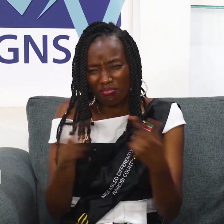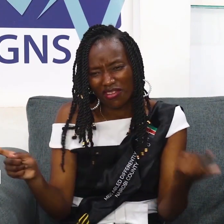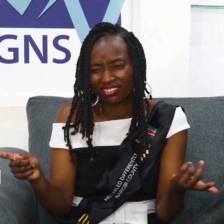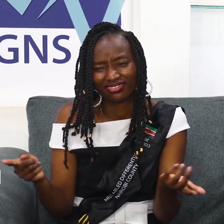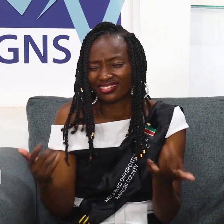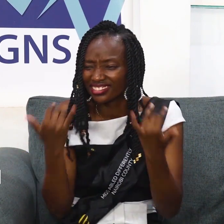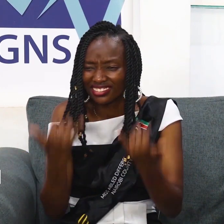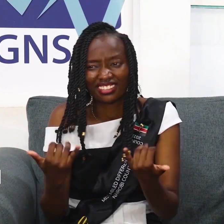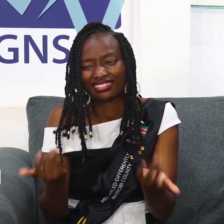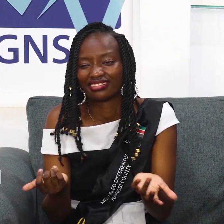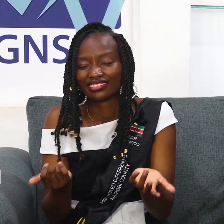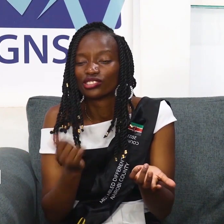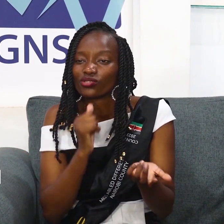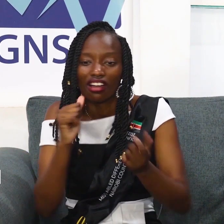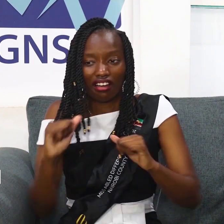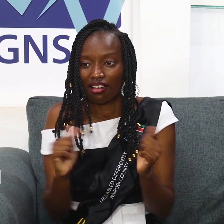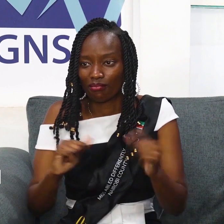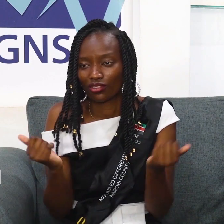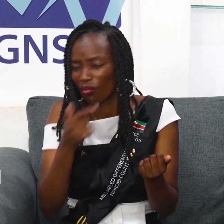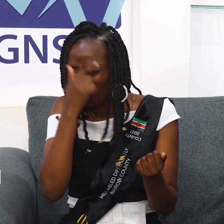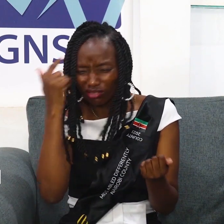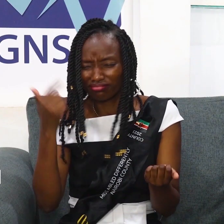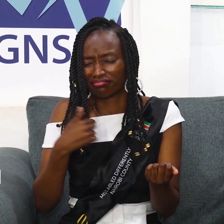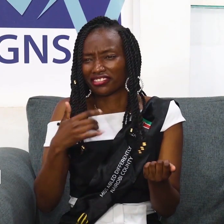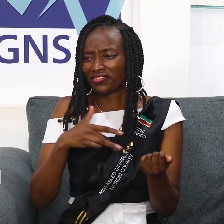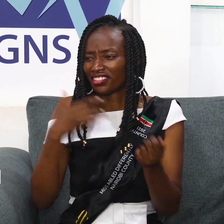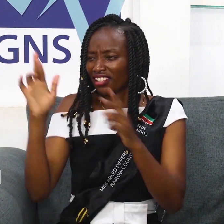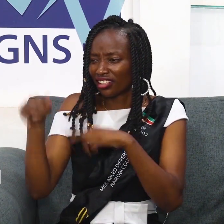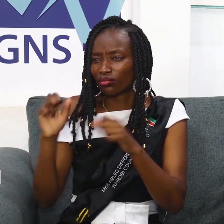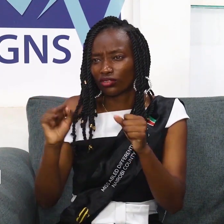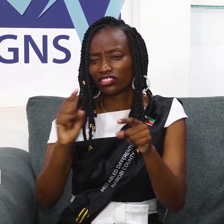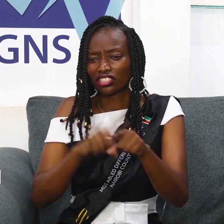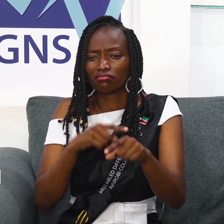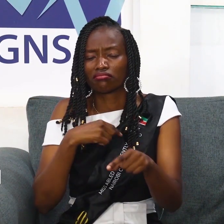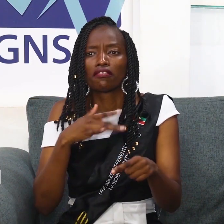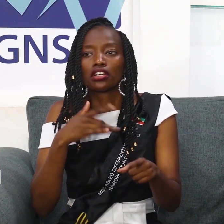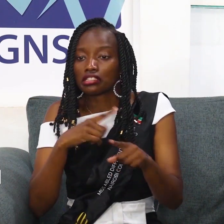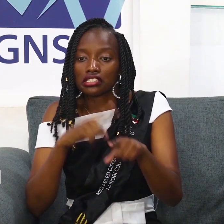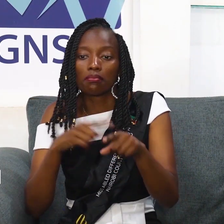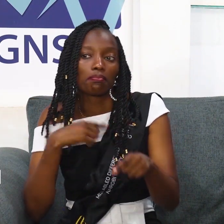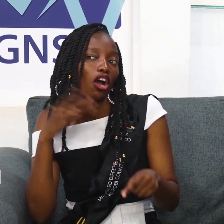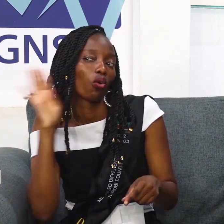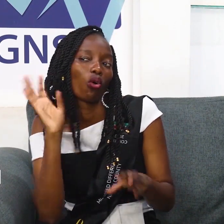everything that had happened in school. And for sure, I was not happy about the rape